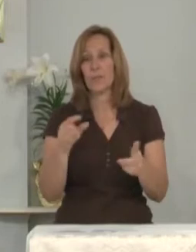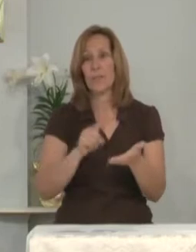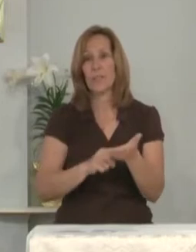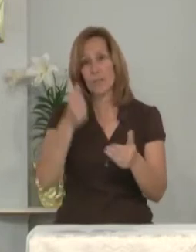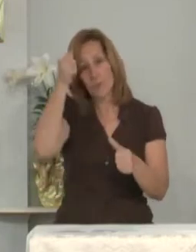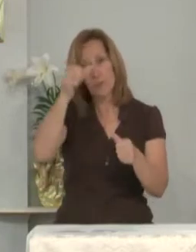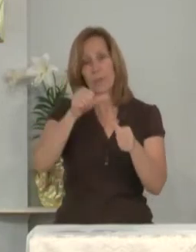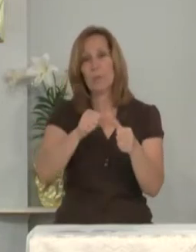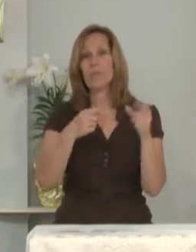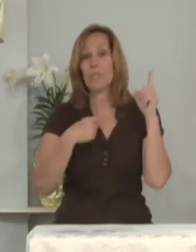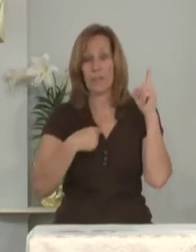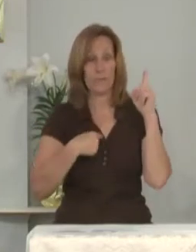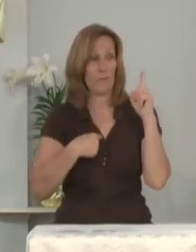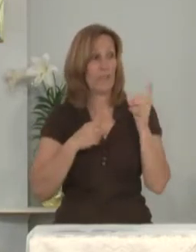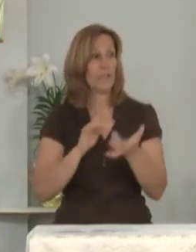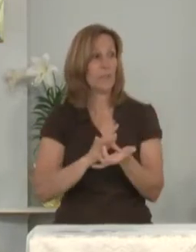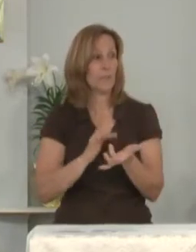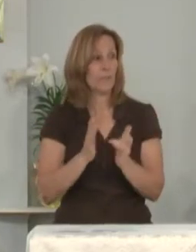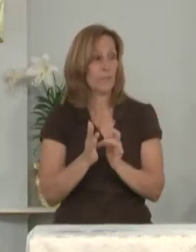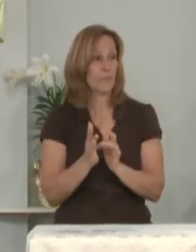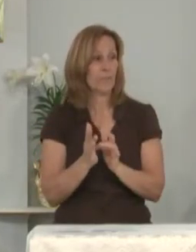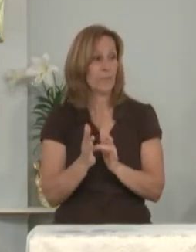this for the remembrance of me.